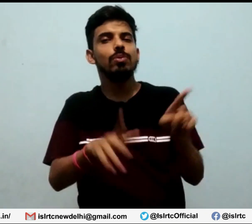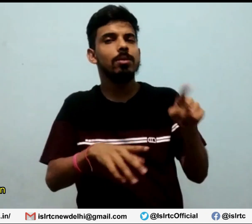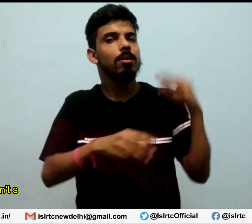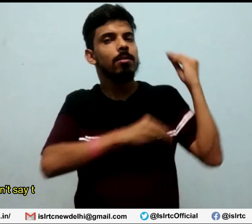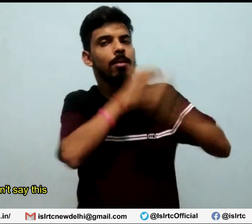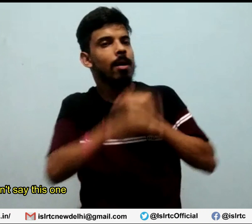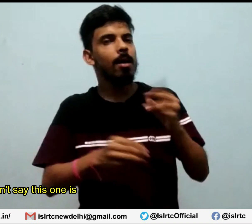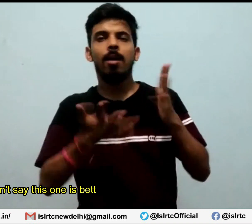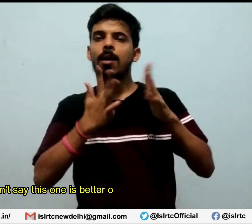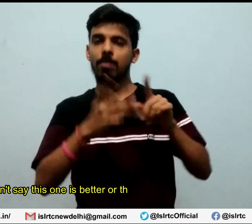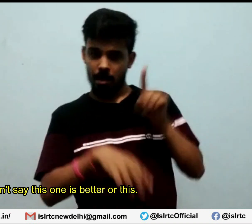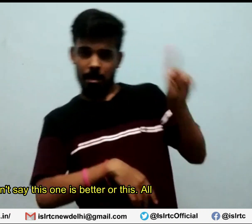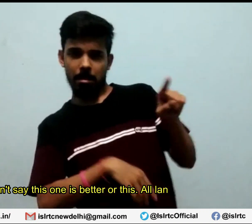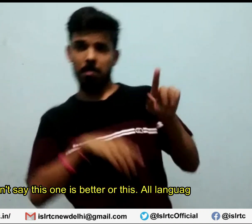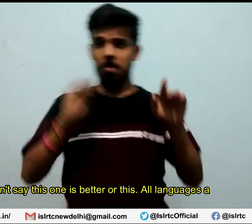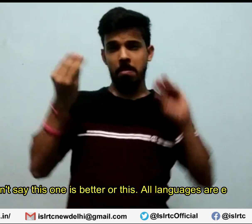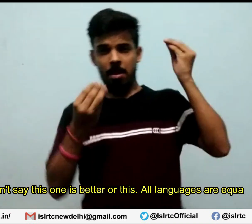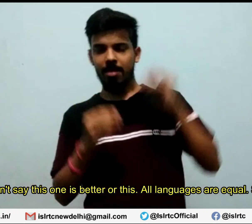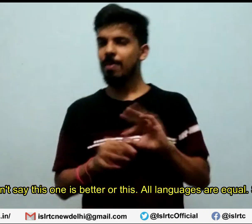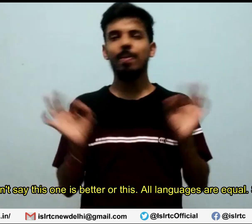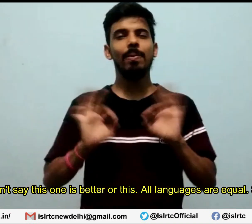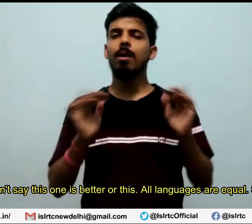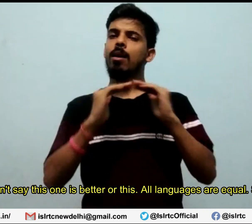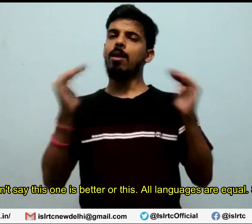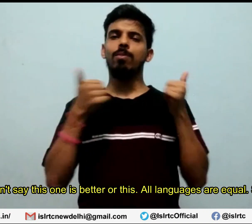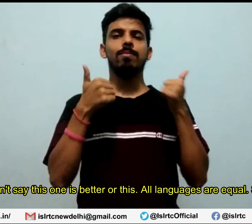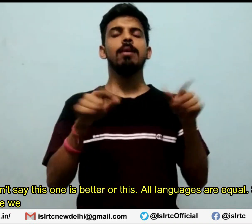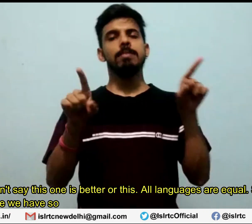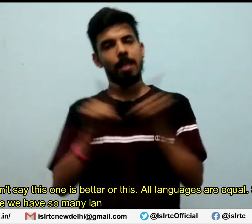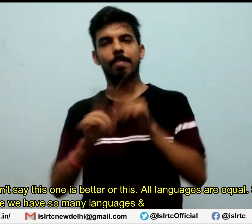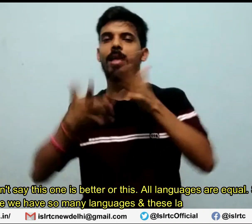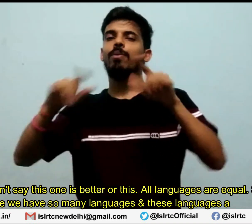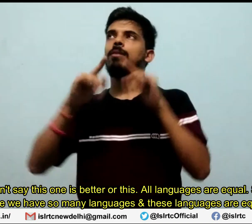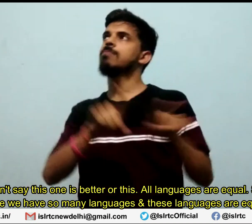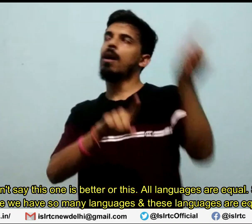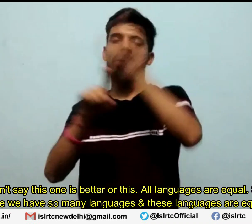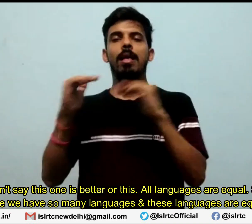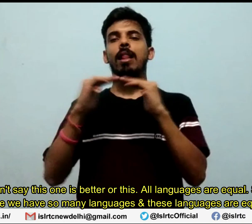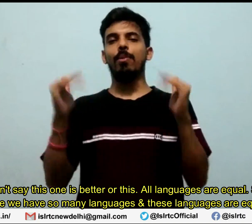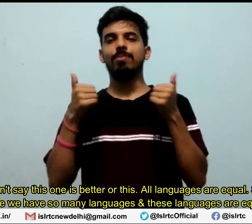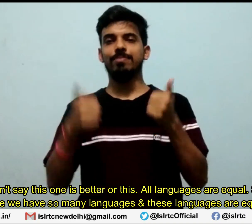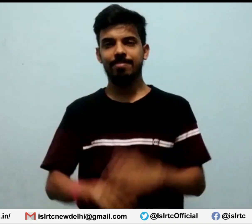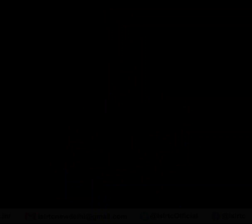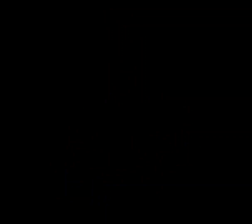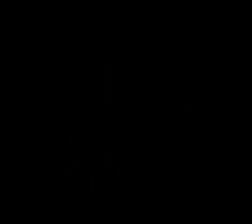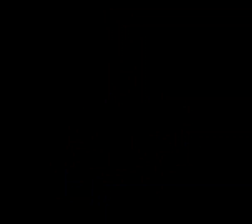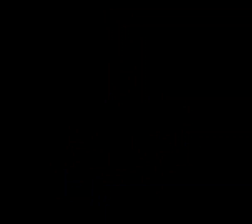All languages are equal. Same in Sign Language, all Sign Language are equal. Thank you.